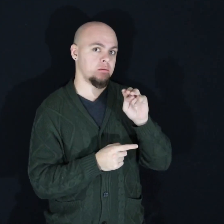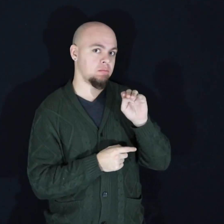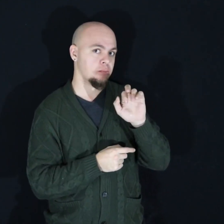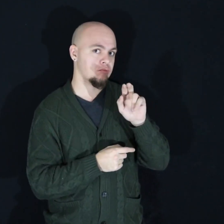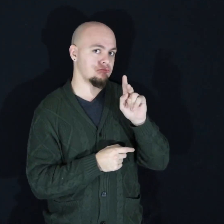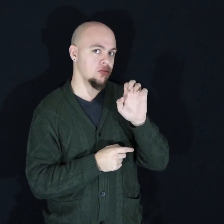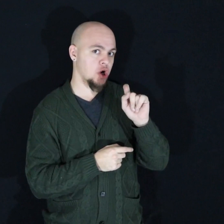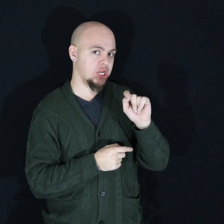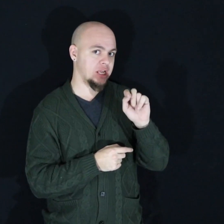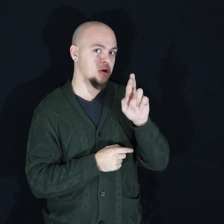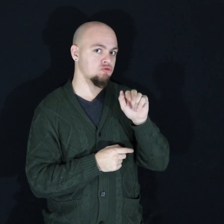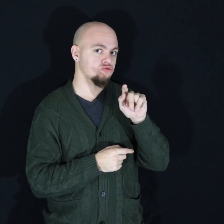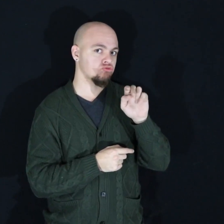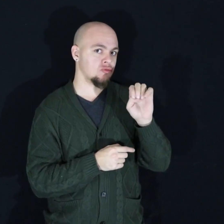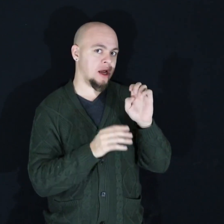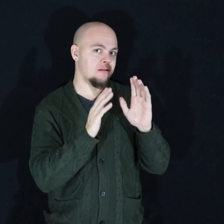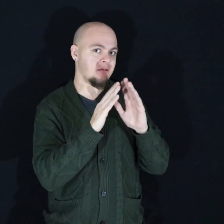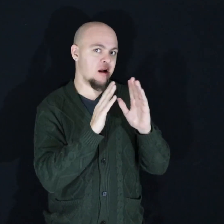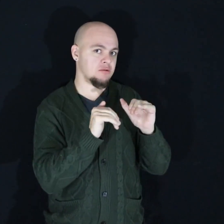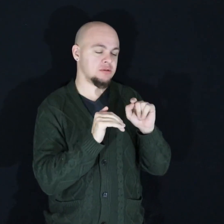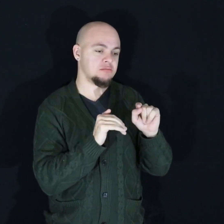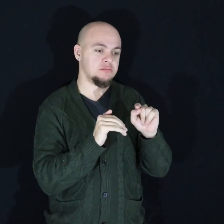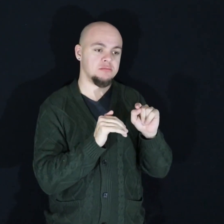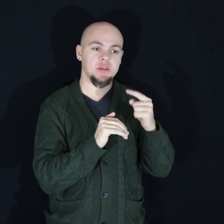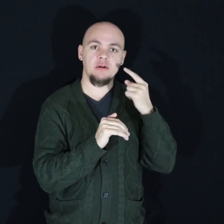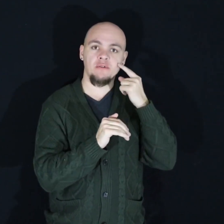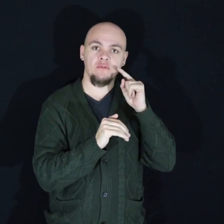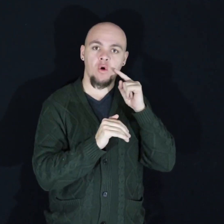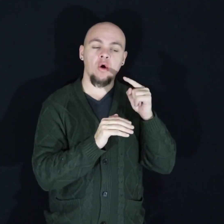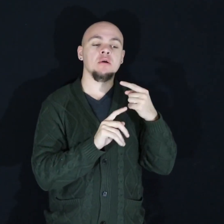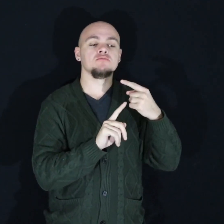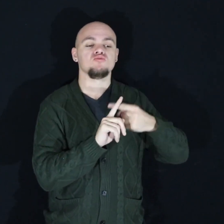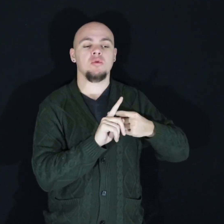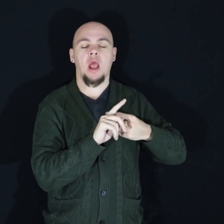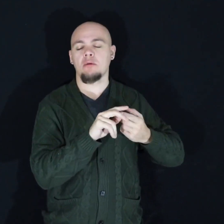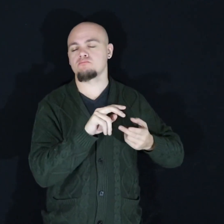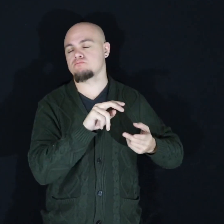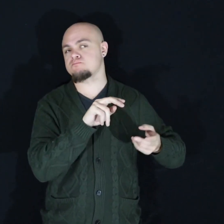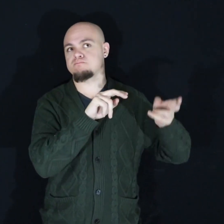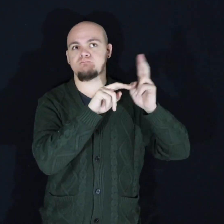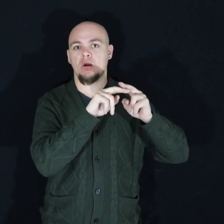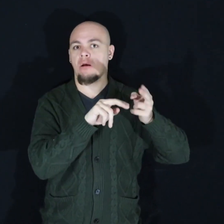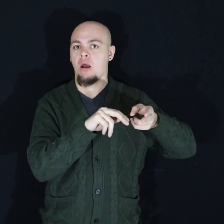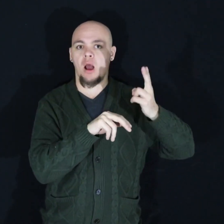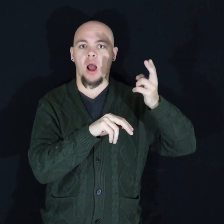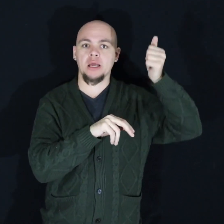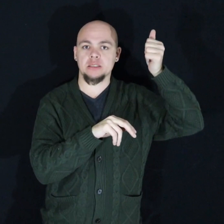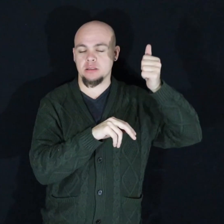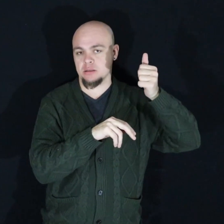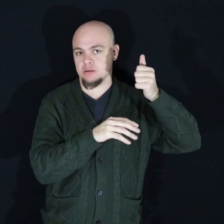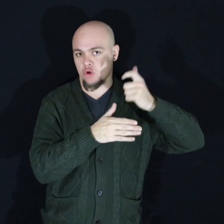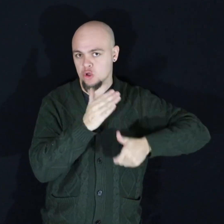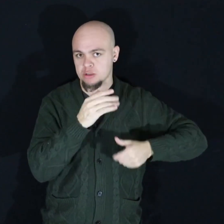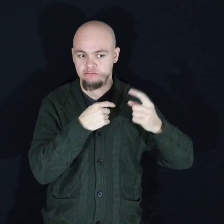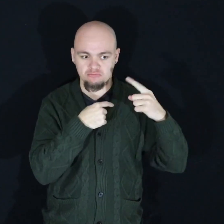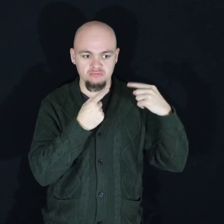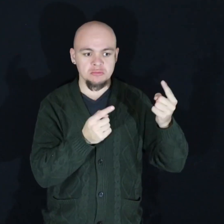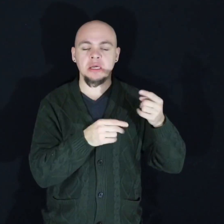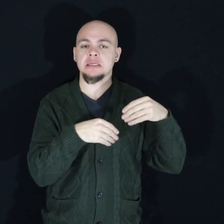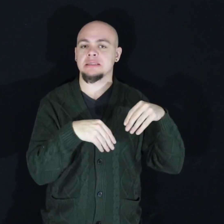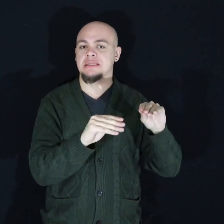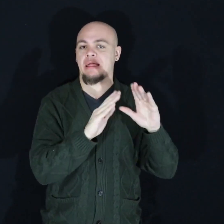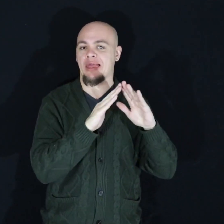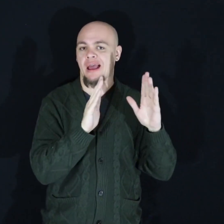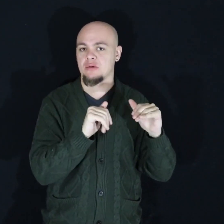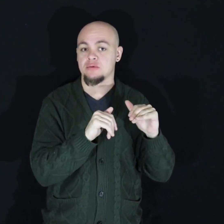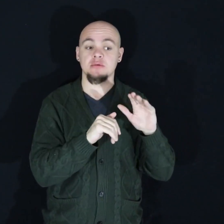housing. The goal there is to jack up rents as high as possible and to sell the homes for as much as possible. The